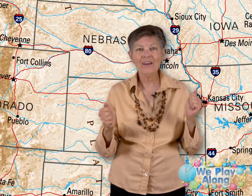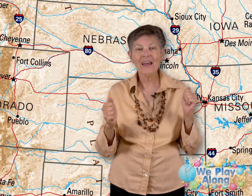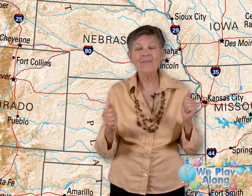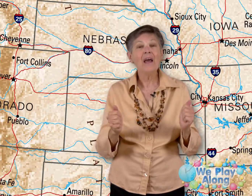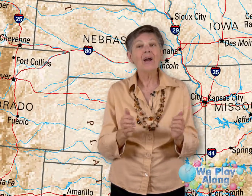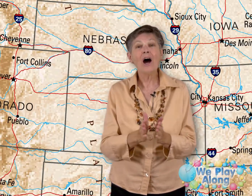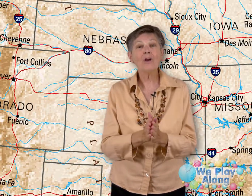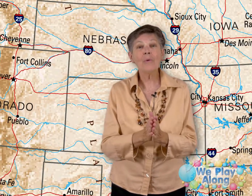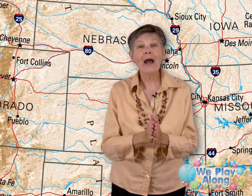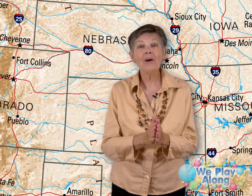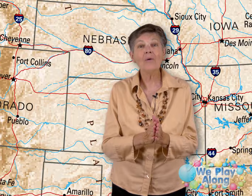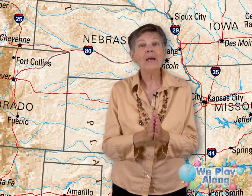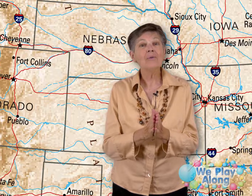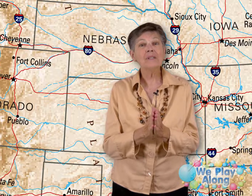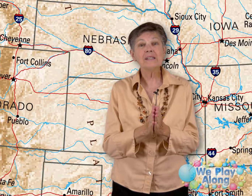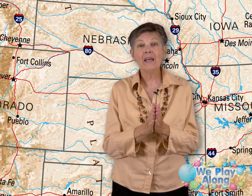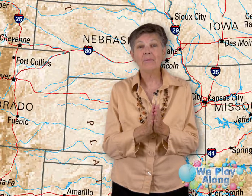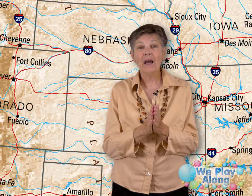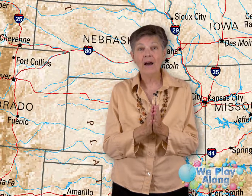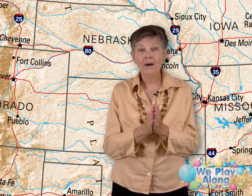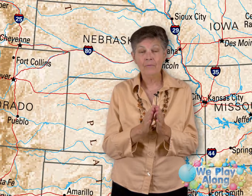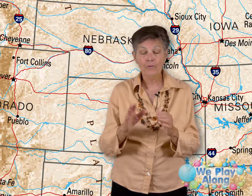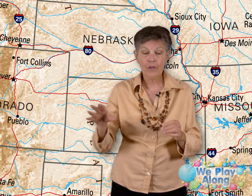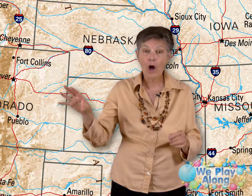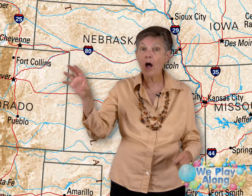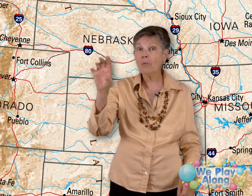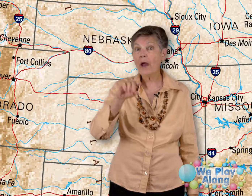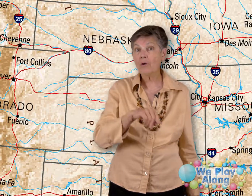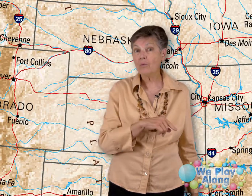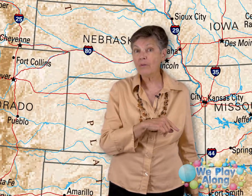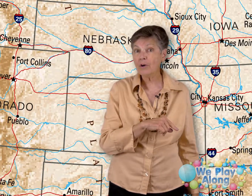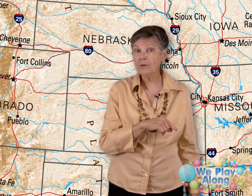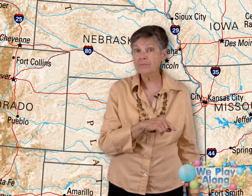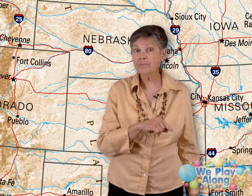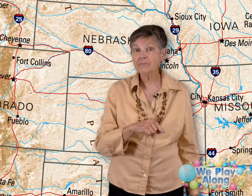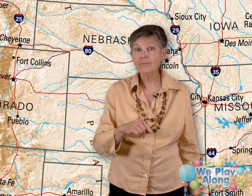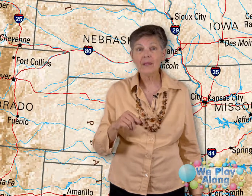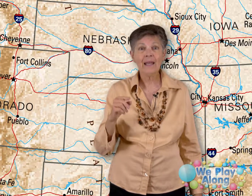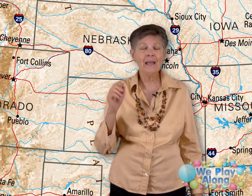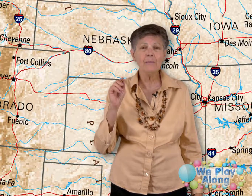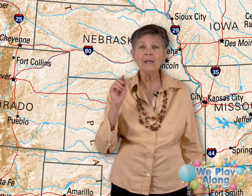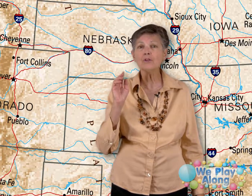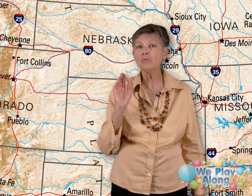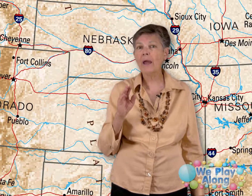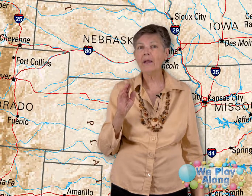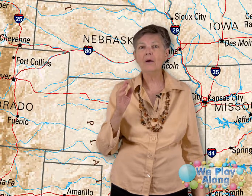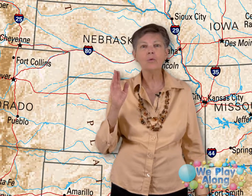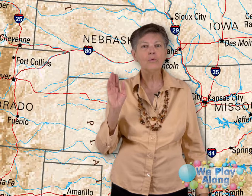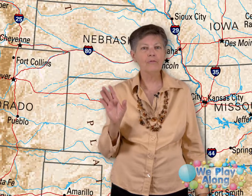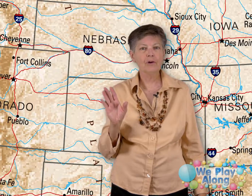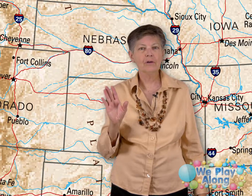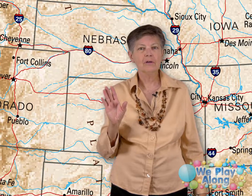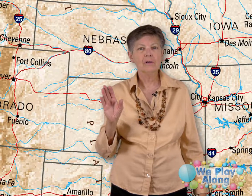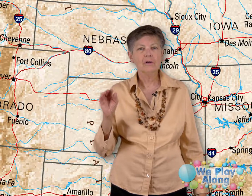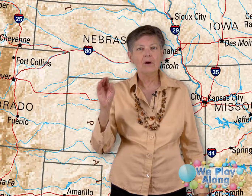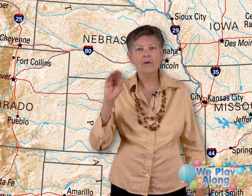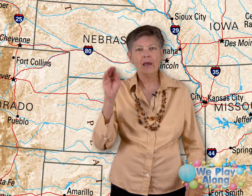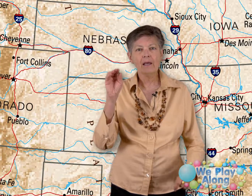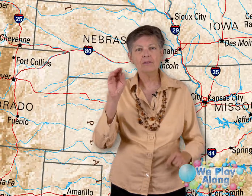Okay, Colorado was named for the Colorado River, and it means red river. Okay, so